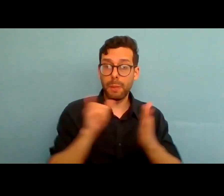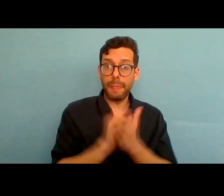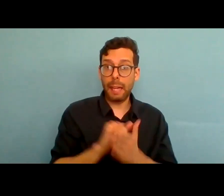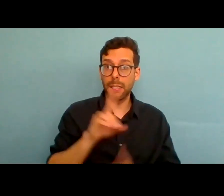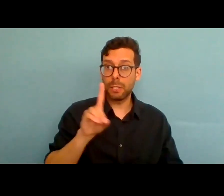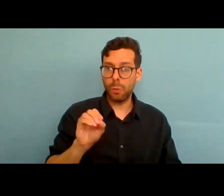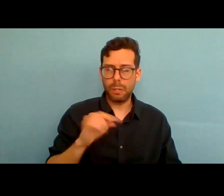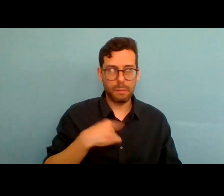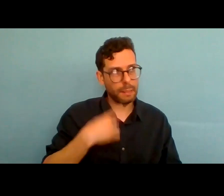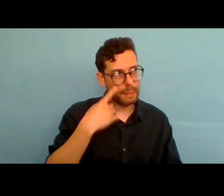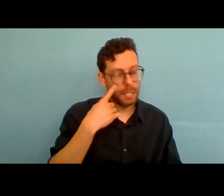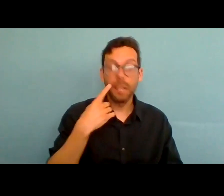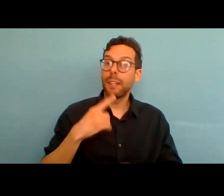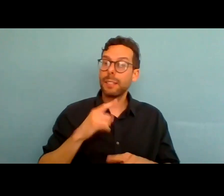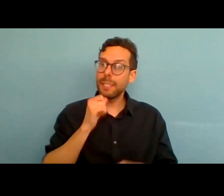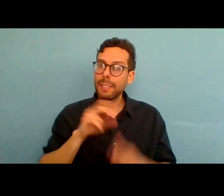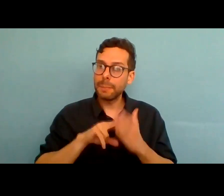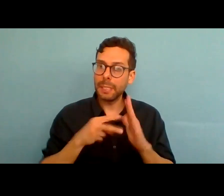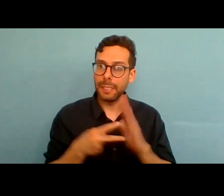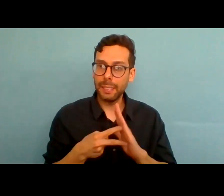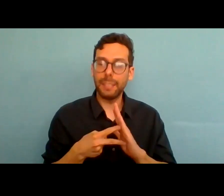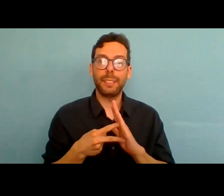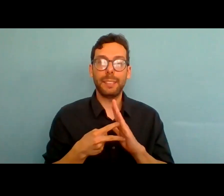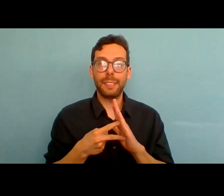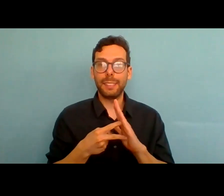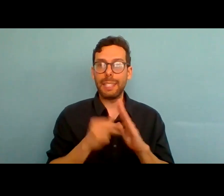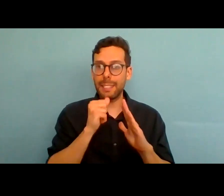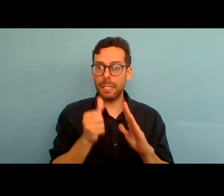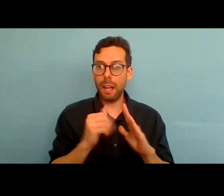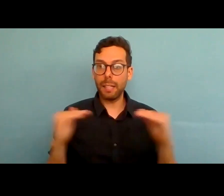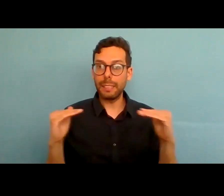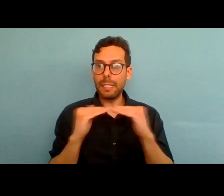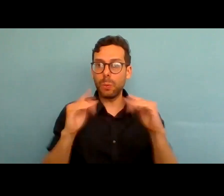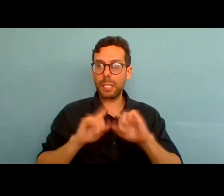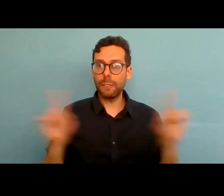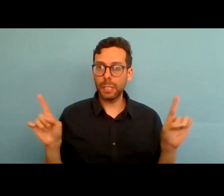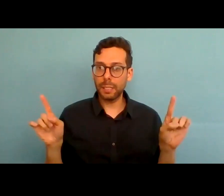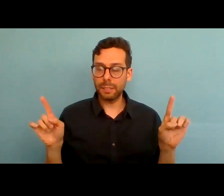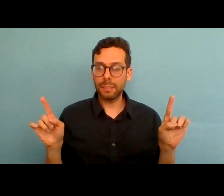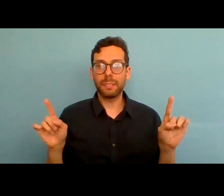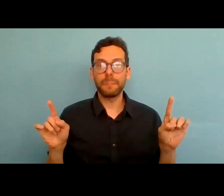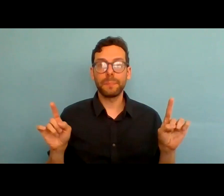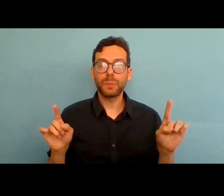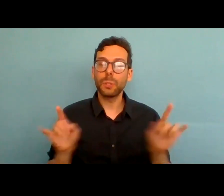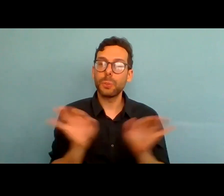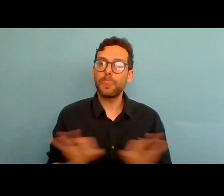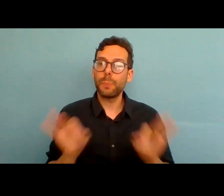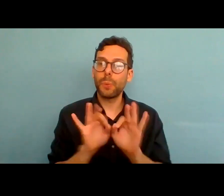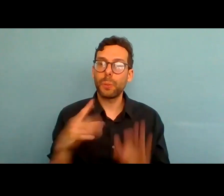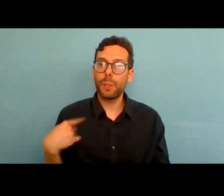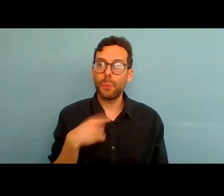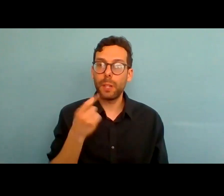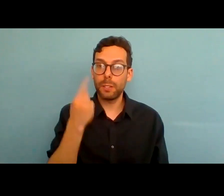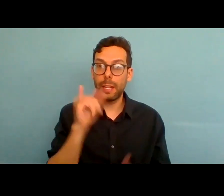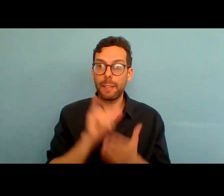of, doesn't mean that it's not equally different. right? And so it's important for us to understand that. Now, getting back